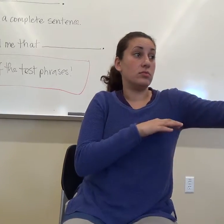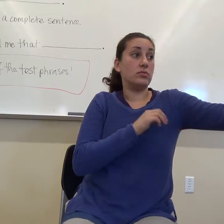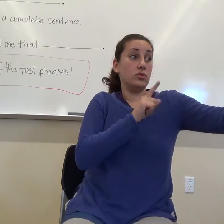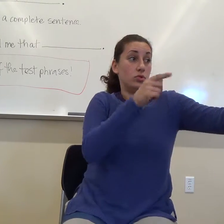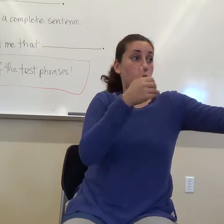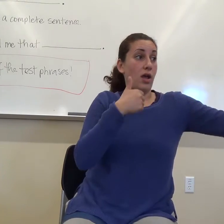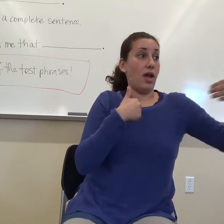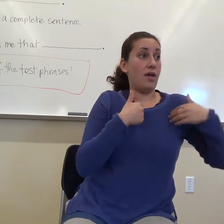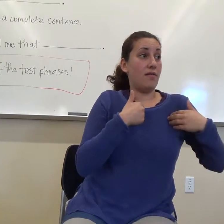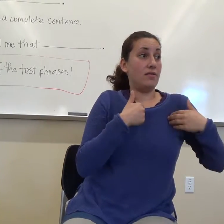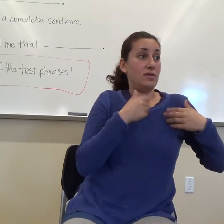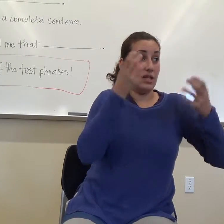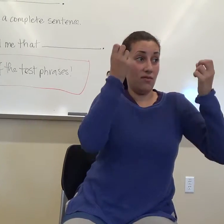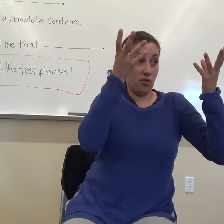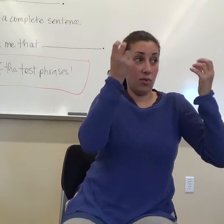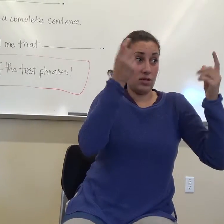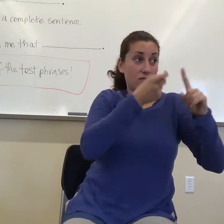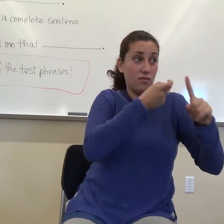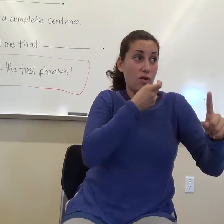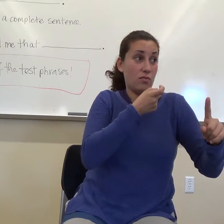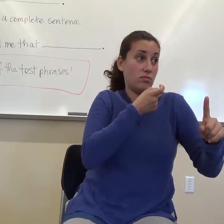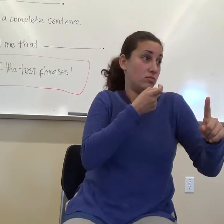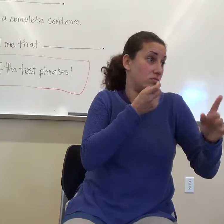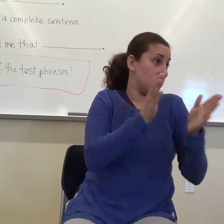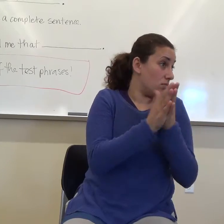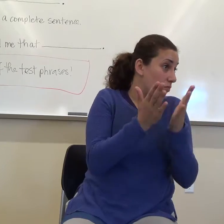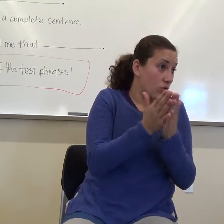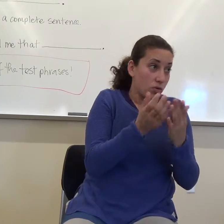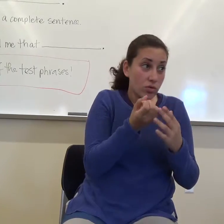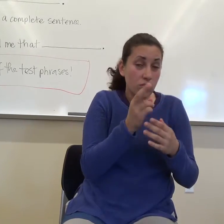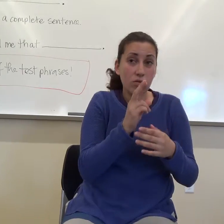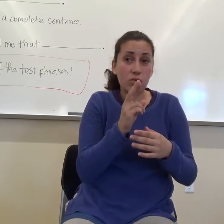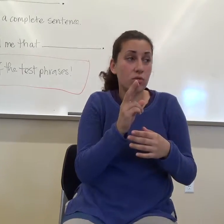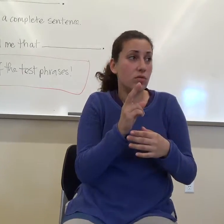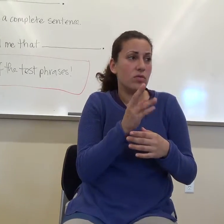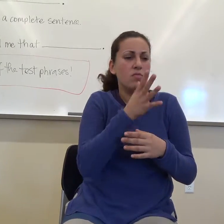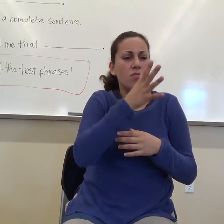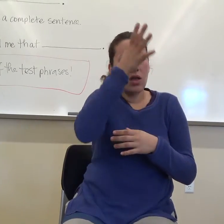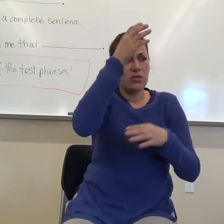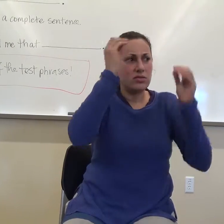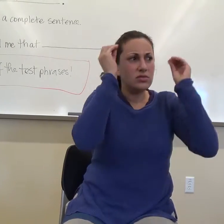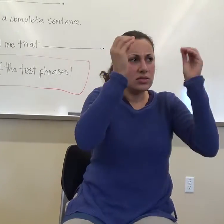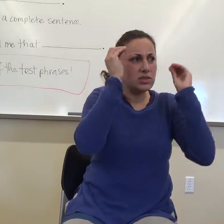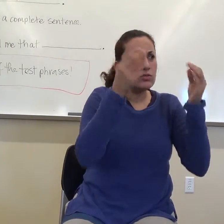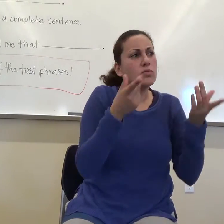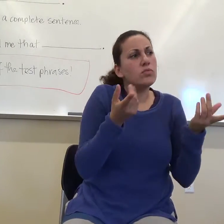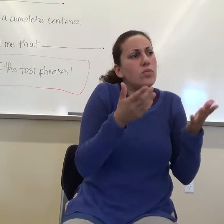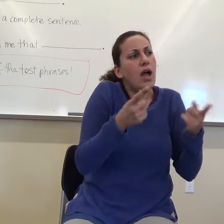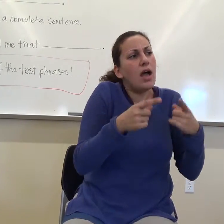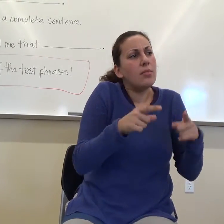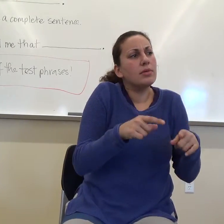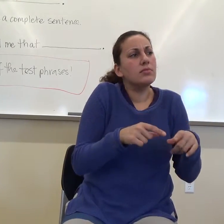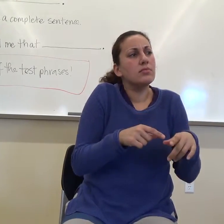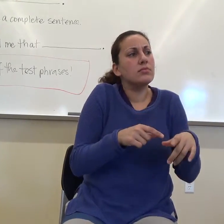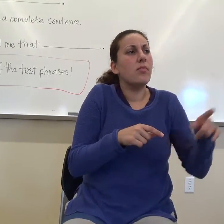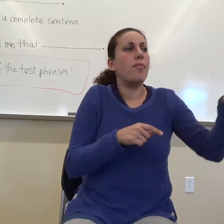like information from another source, or did your parents just teach you? I just got the books and did it.